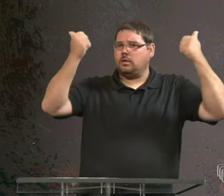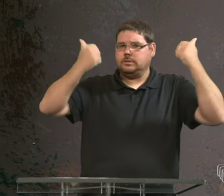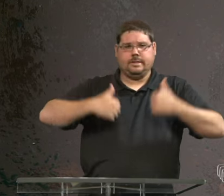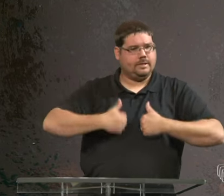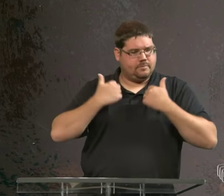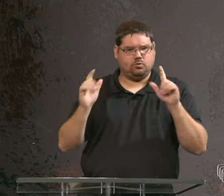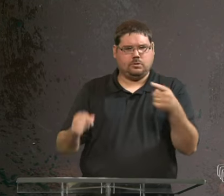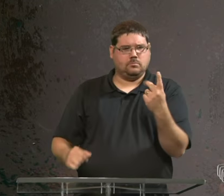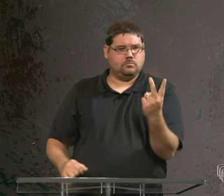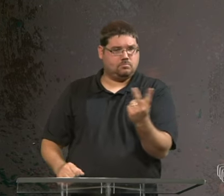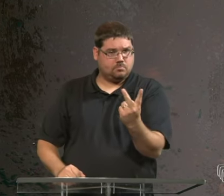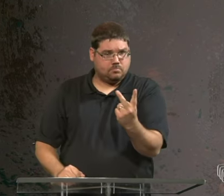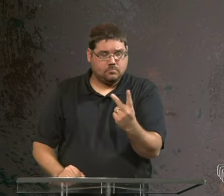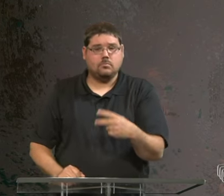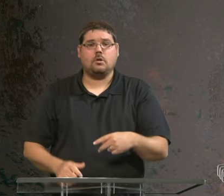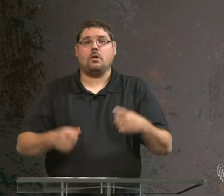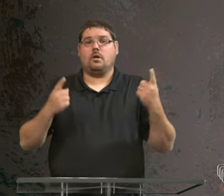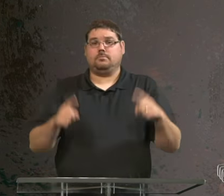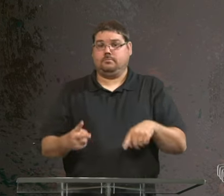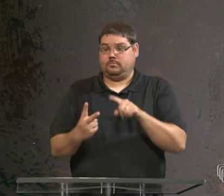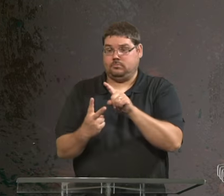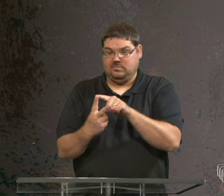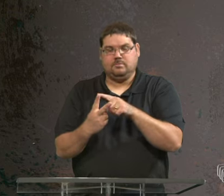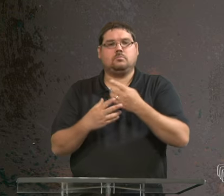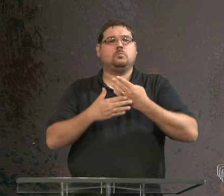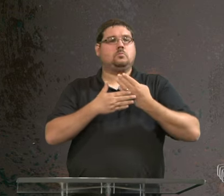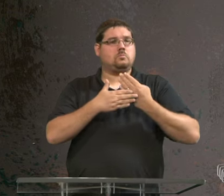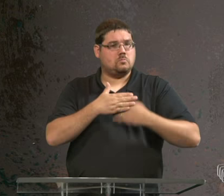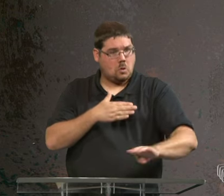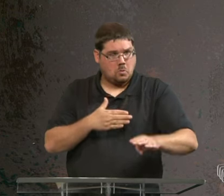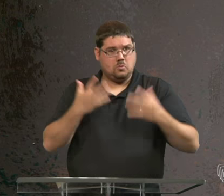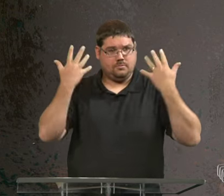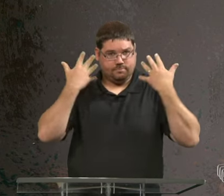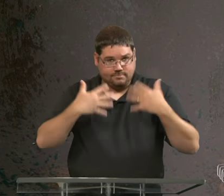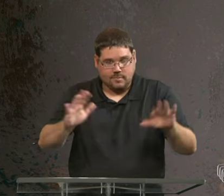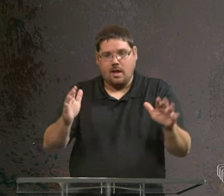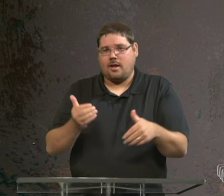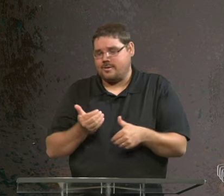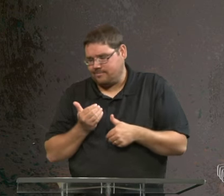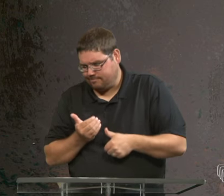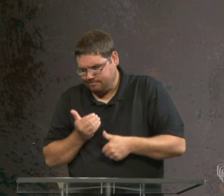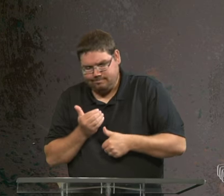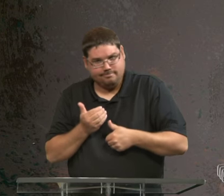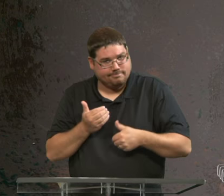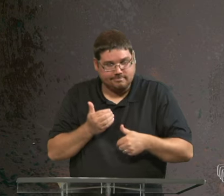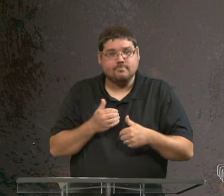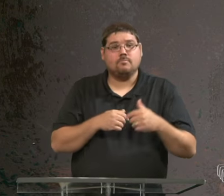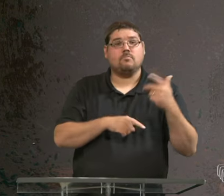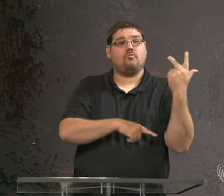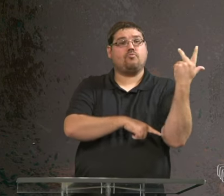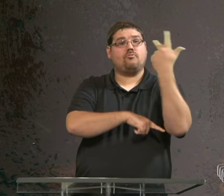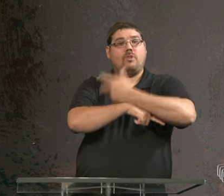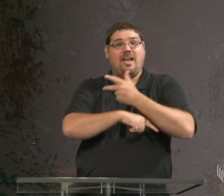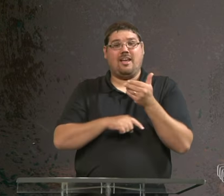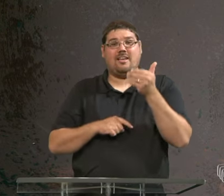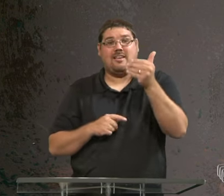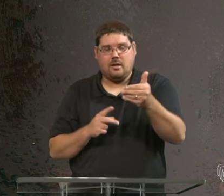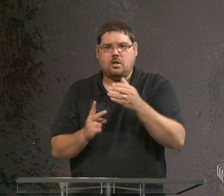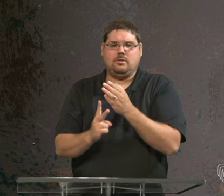pregnant. They both lived in a house, just the two of them. Well, the first woman had her child,